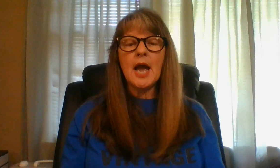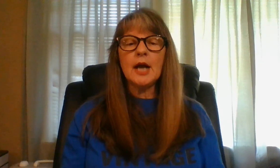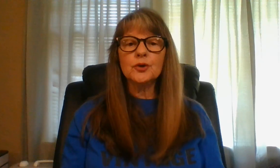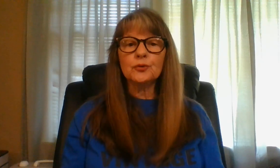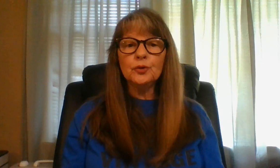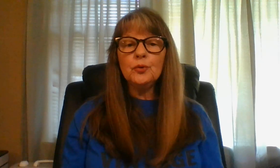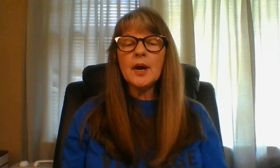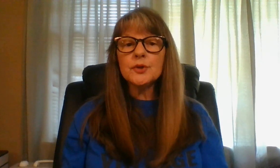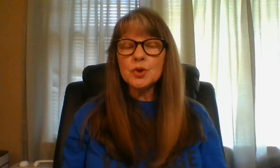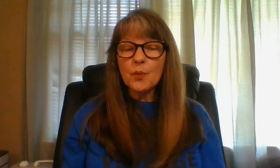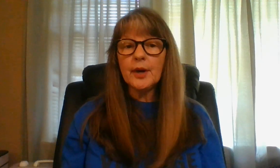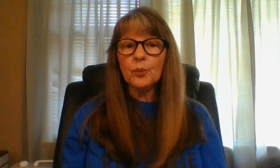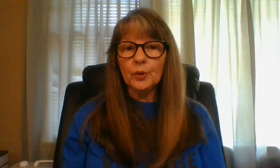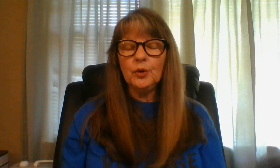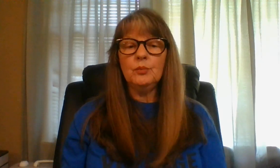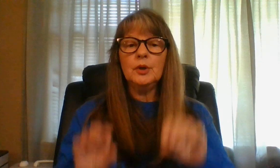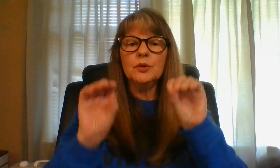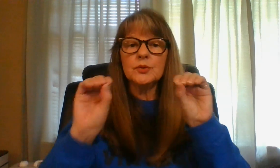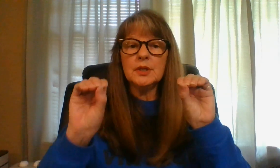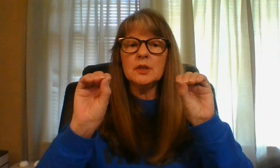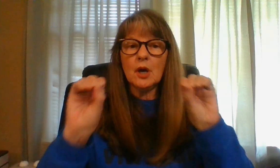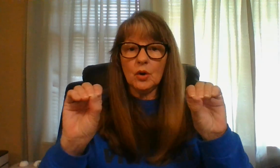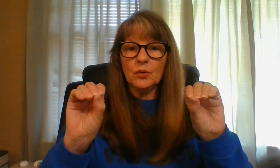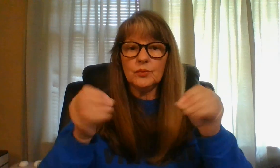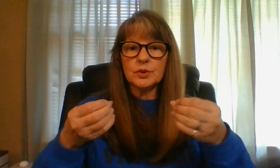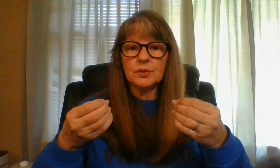I drew a square room using the O's.